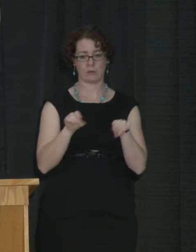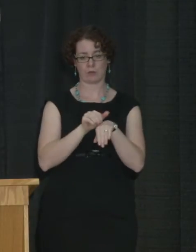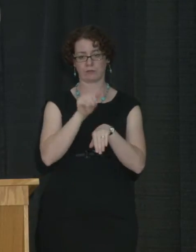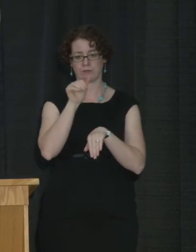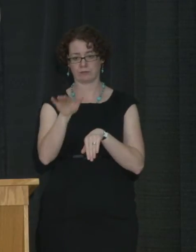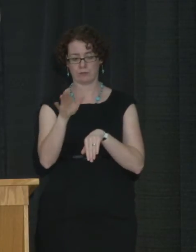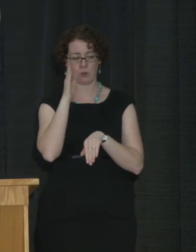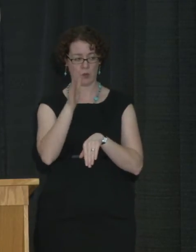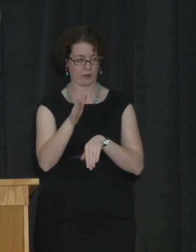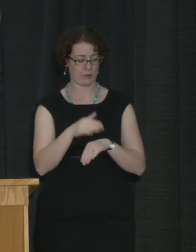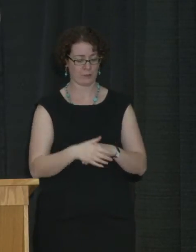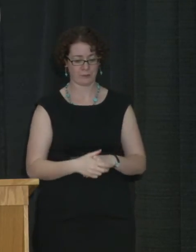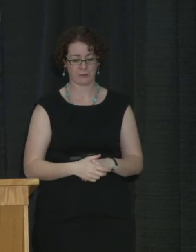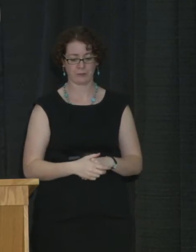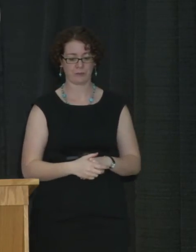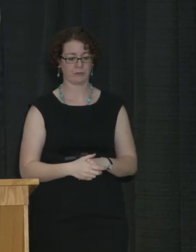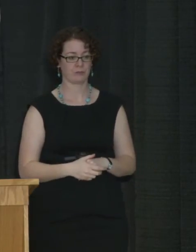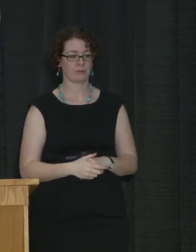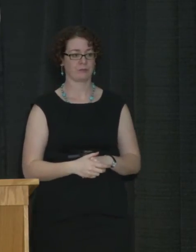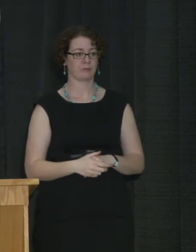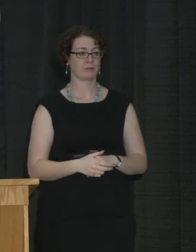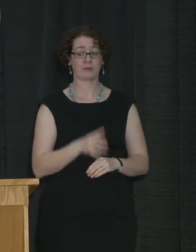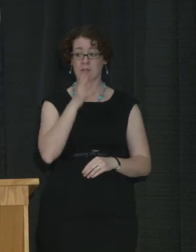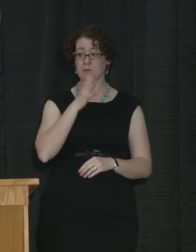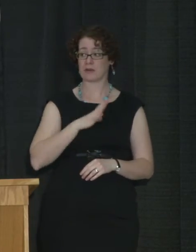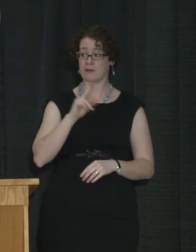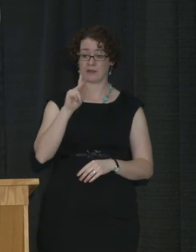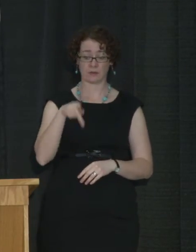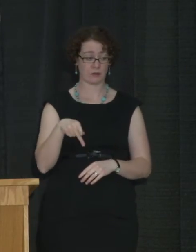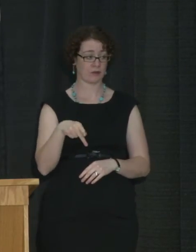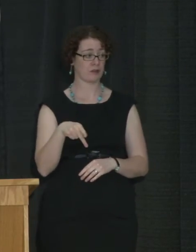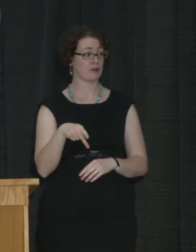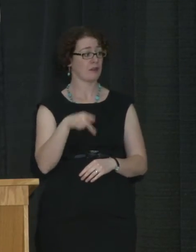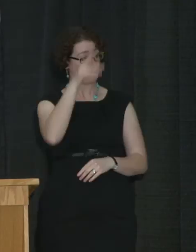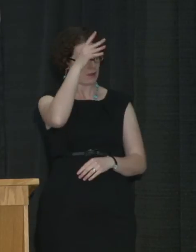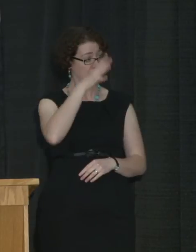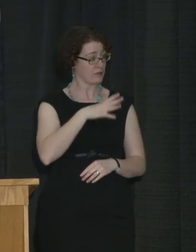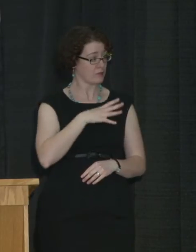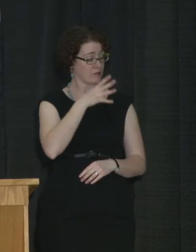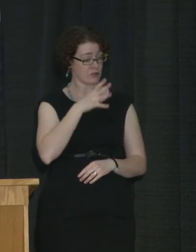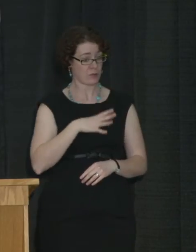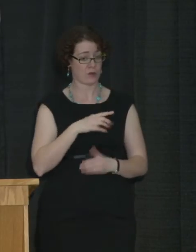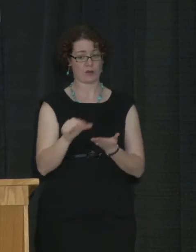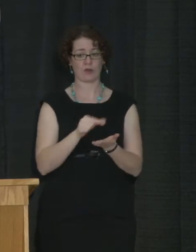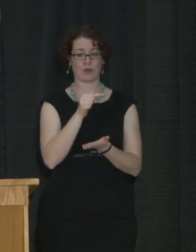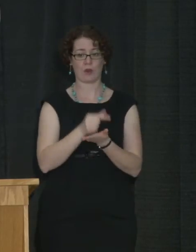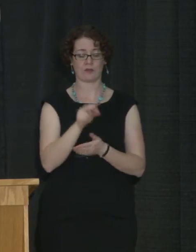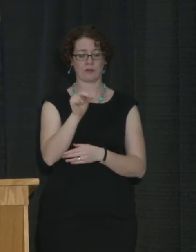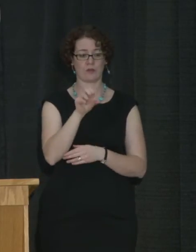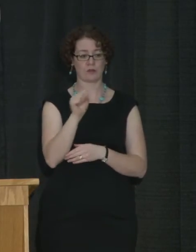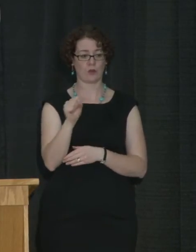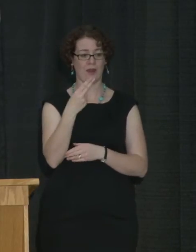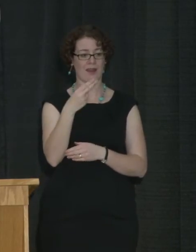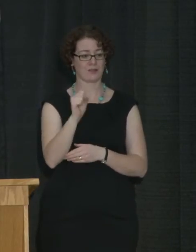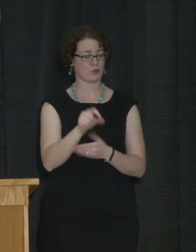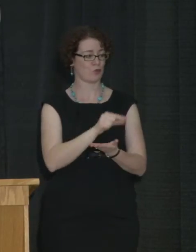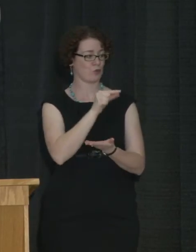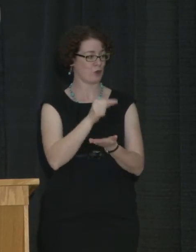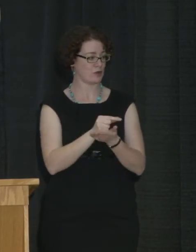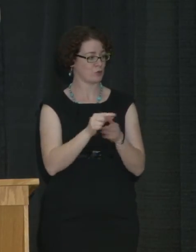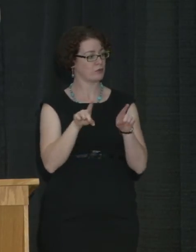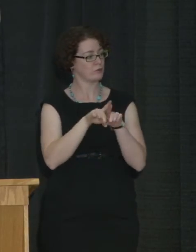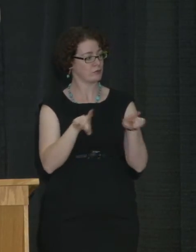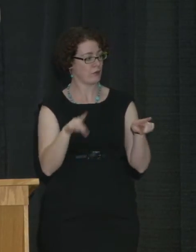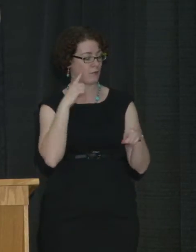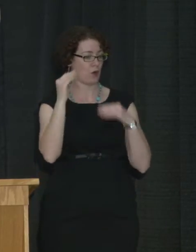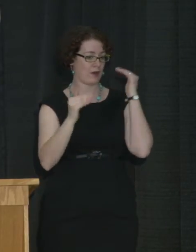respective certificates and diplomas. Madam Vice President, ladies and gentlemen, the graduates in the Nova Scotia High School Graduation